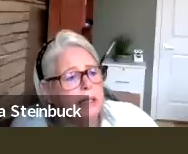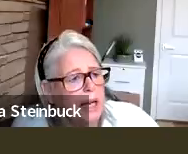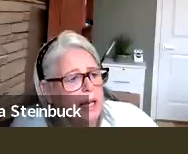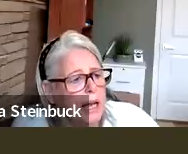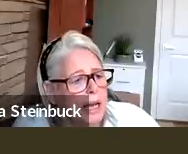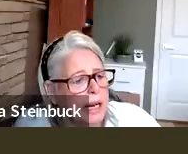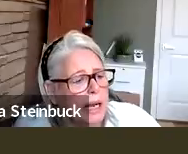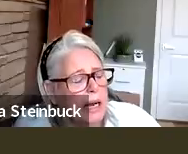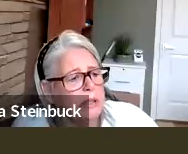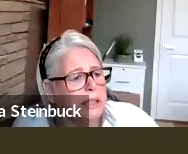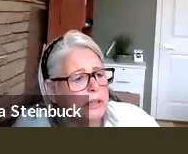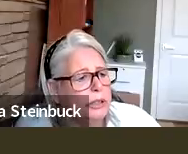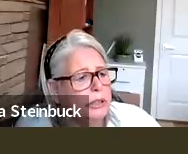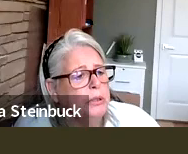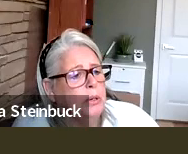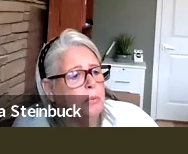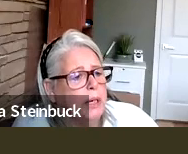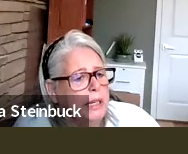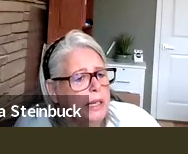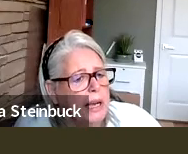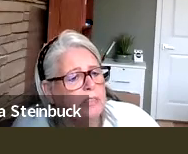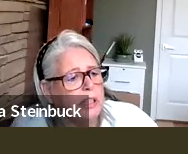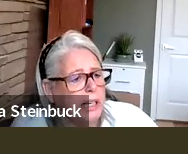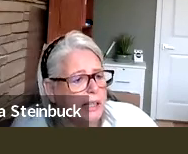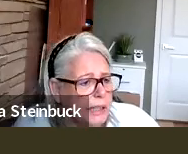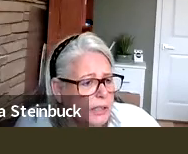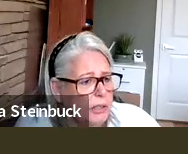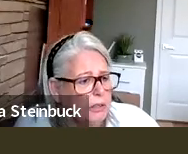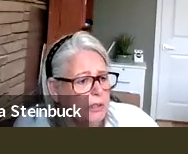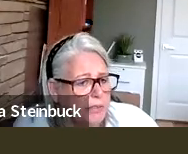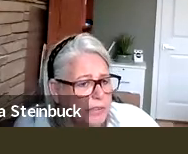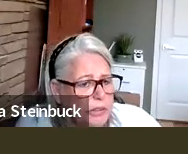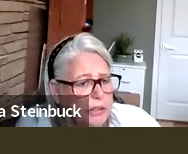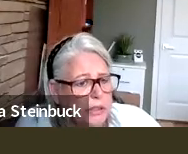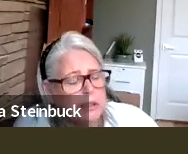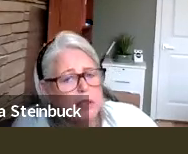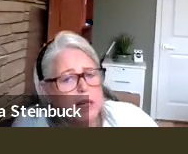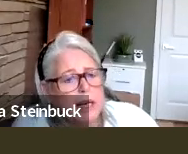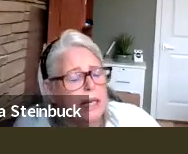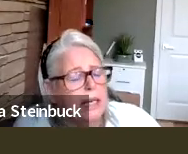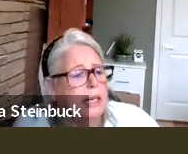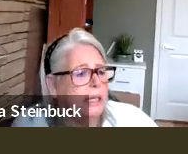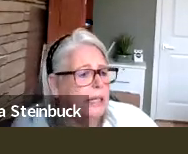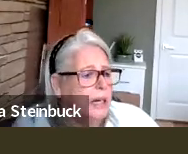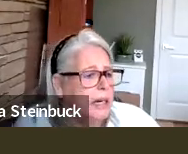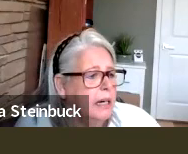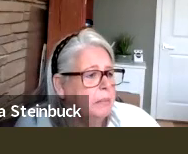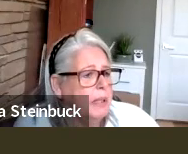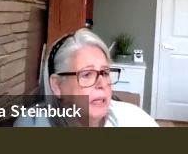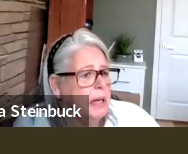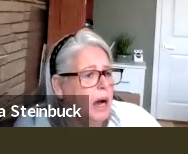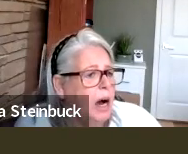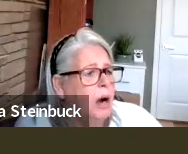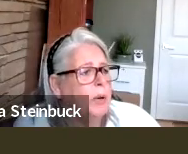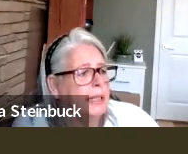So again, at our center, we advertise internally first,